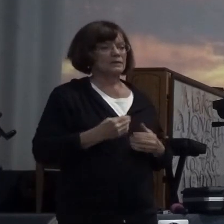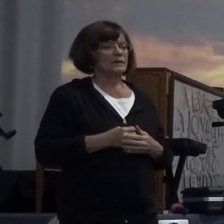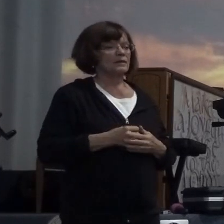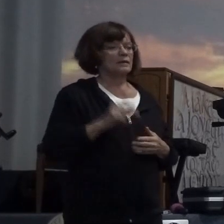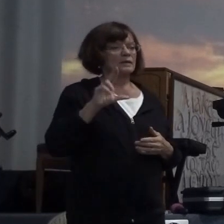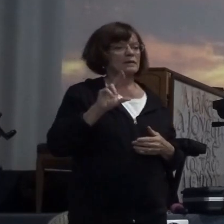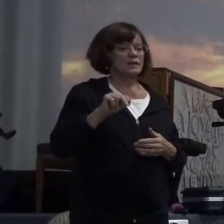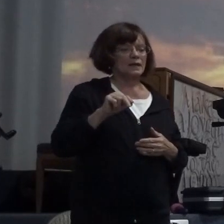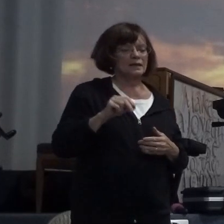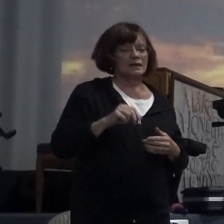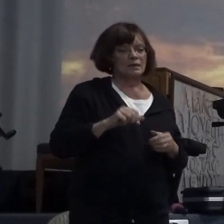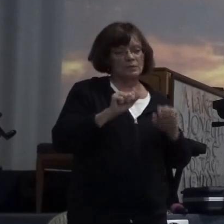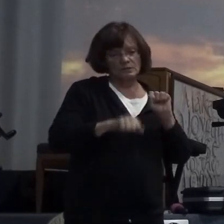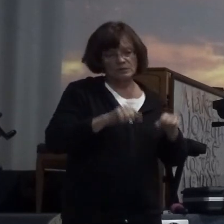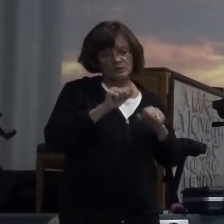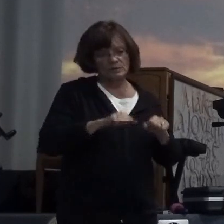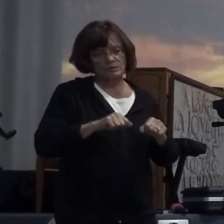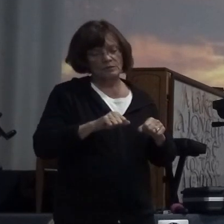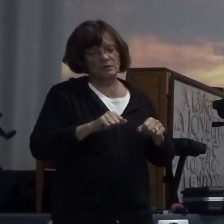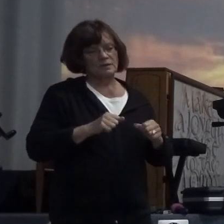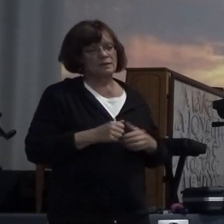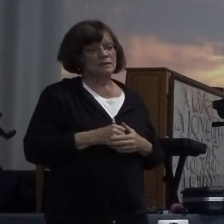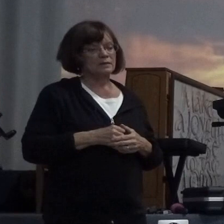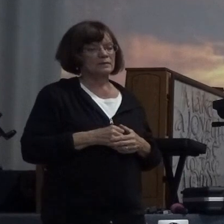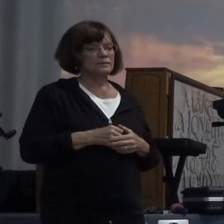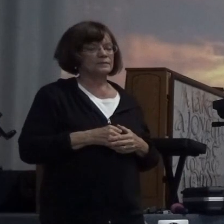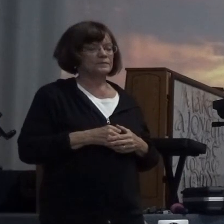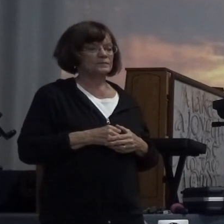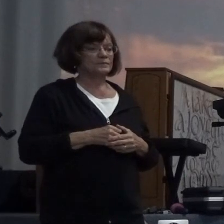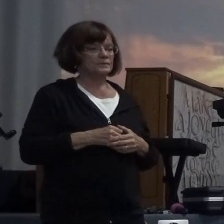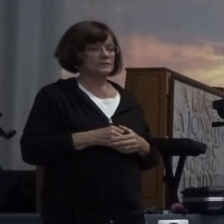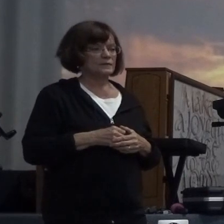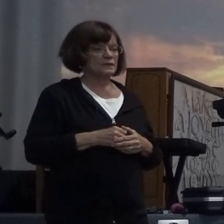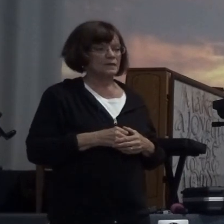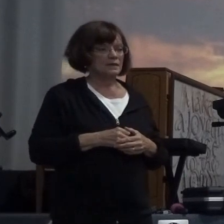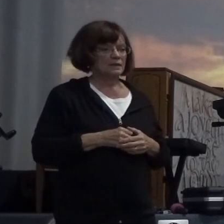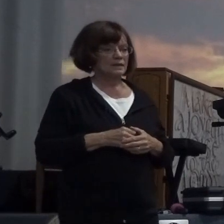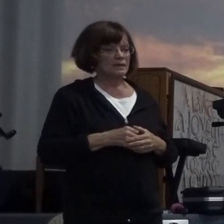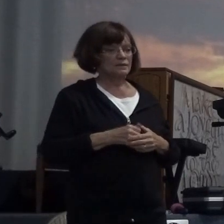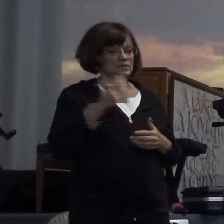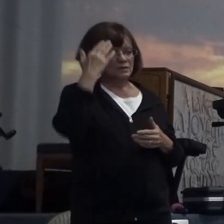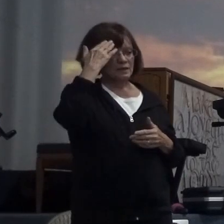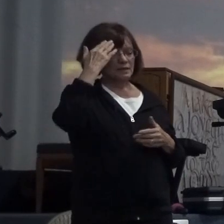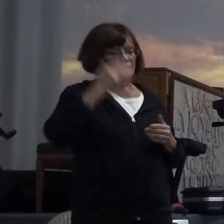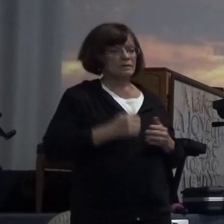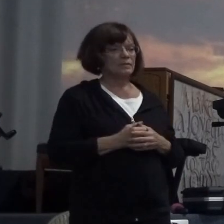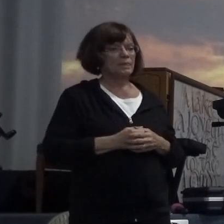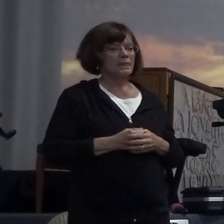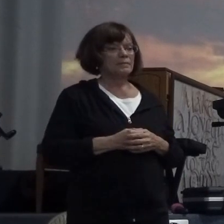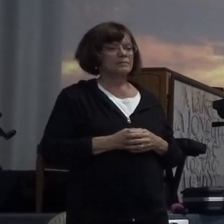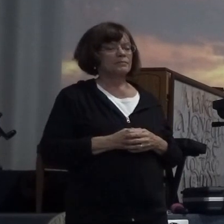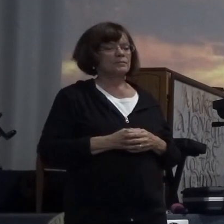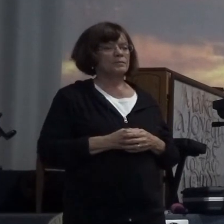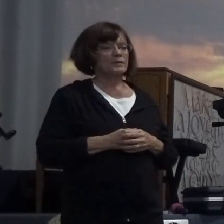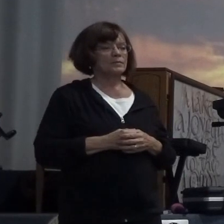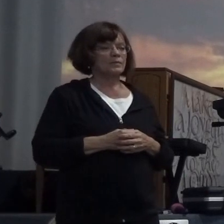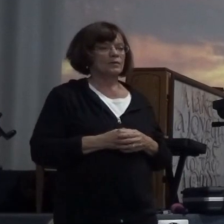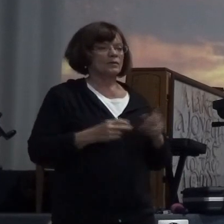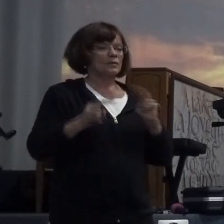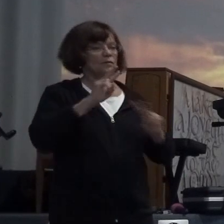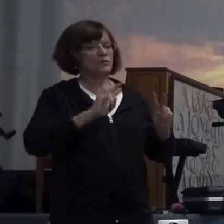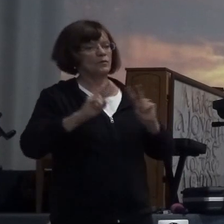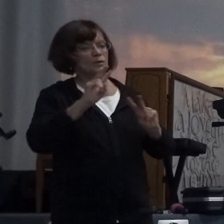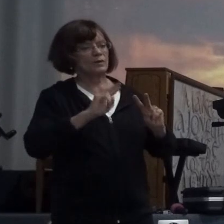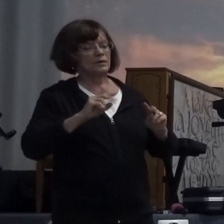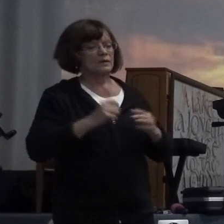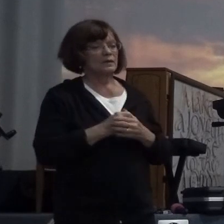deal with this conflagration and were also victims of it. The people were homeless and hopeless. Many